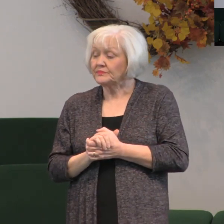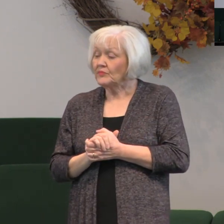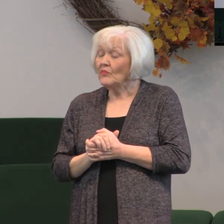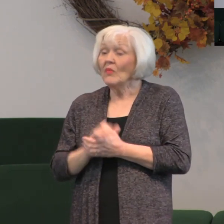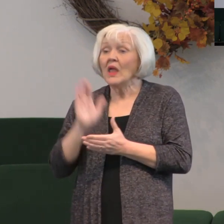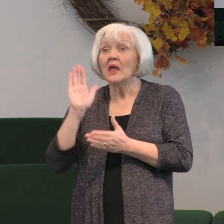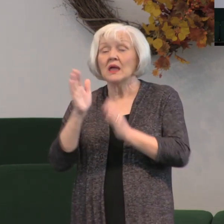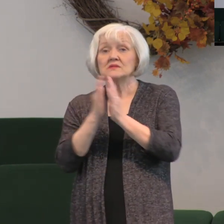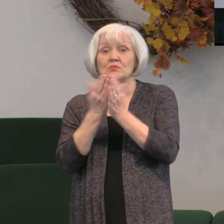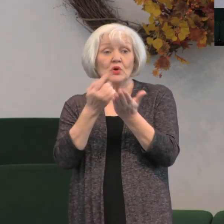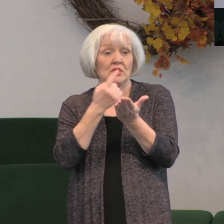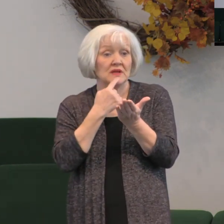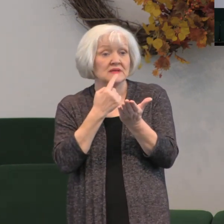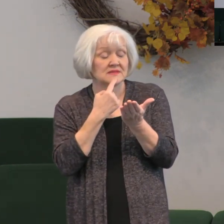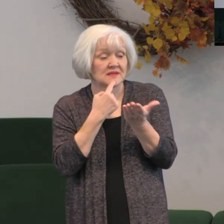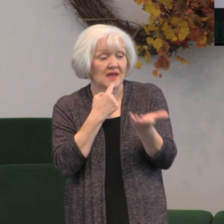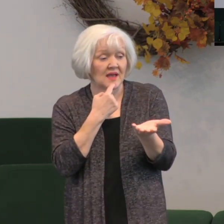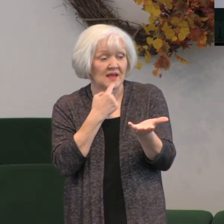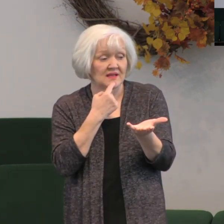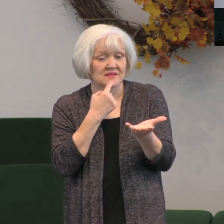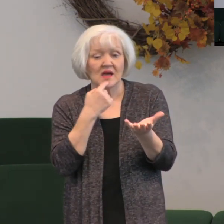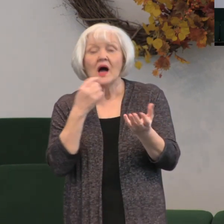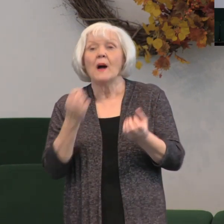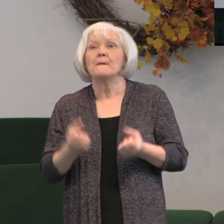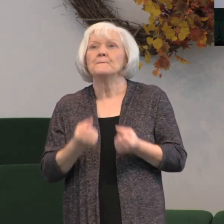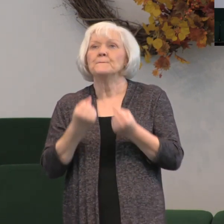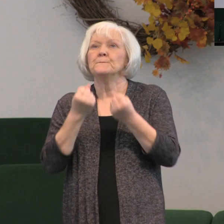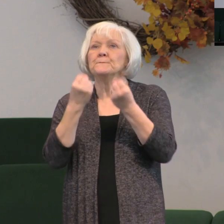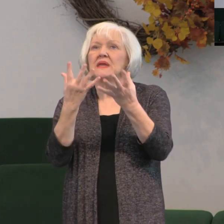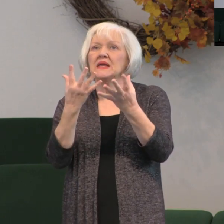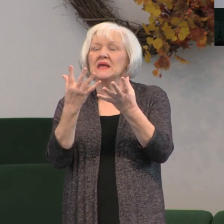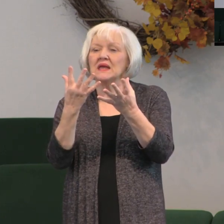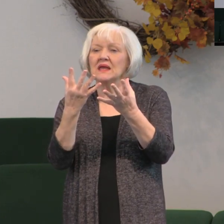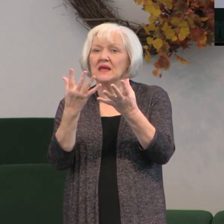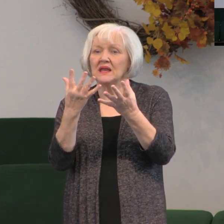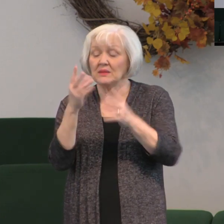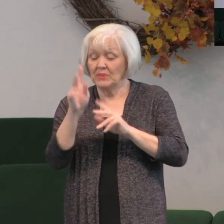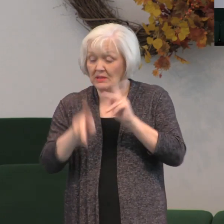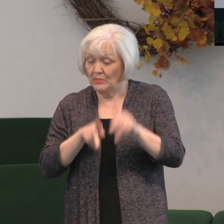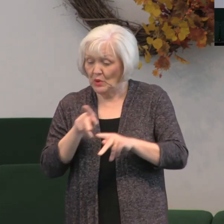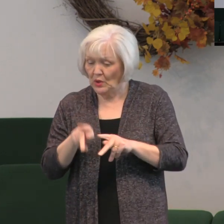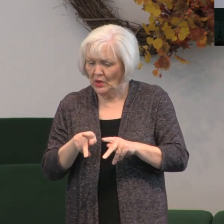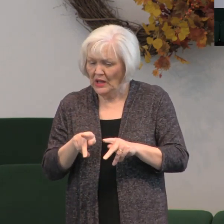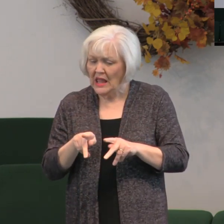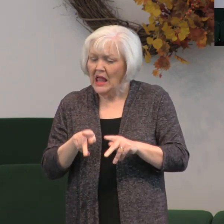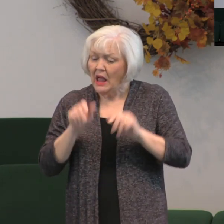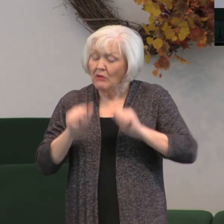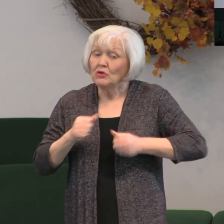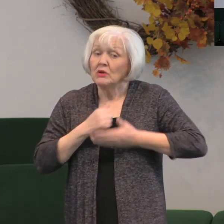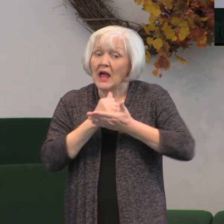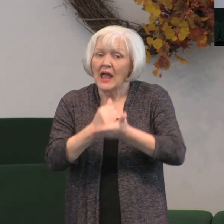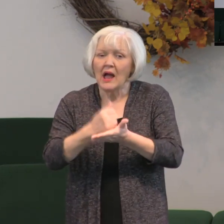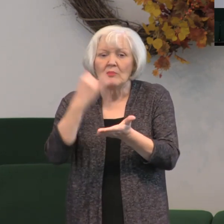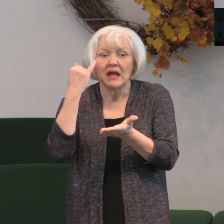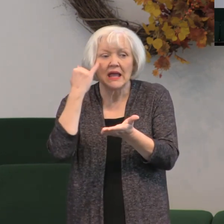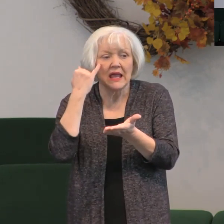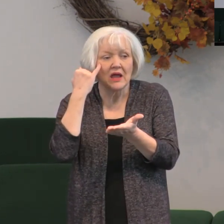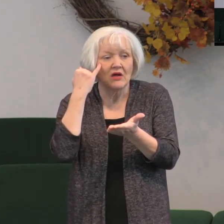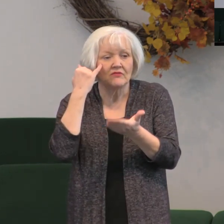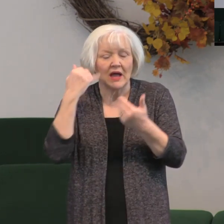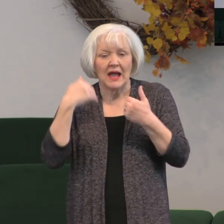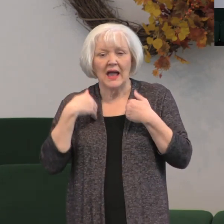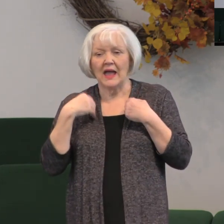says that among other things, that a large percentage of cases, that people would be helped by just having a